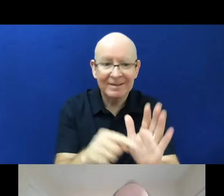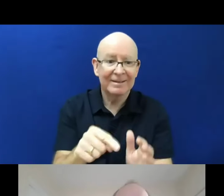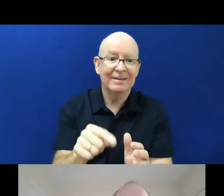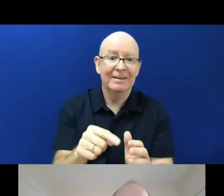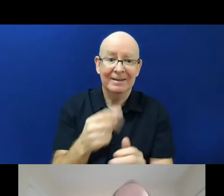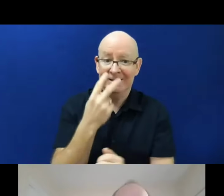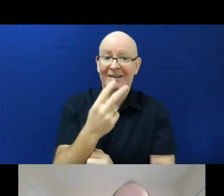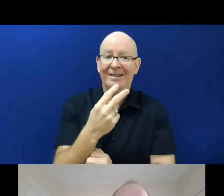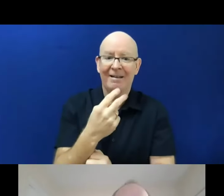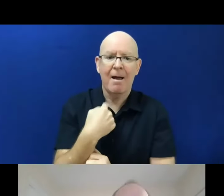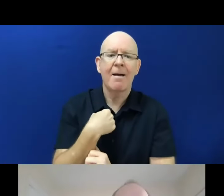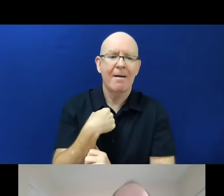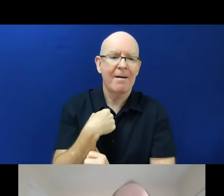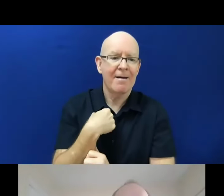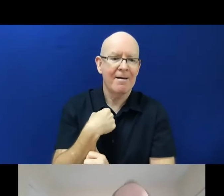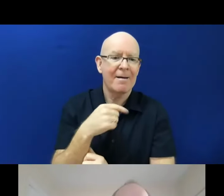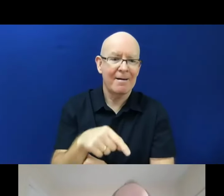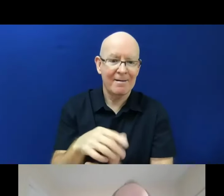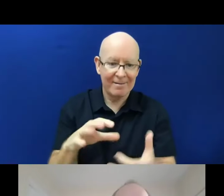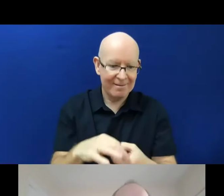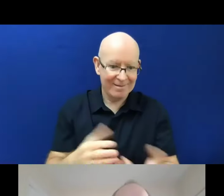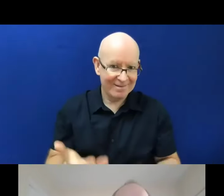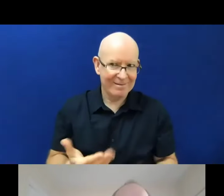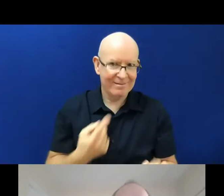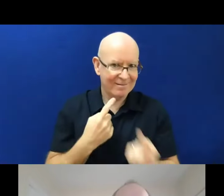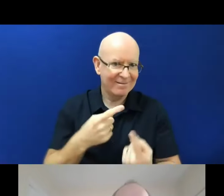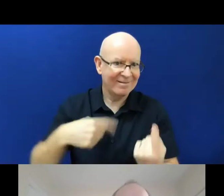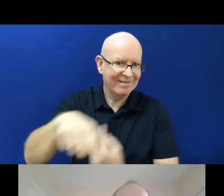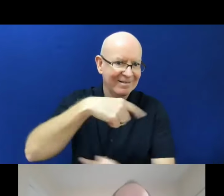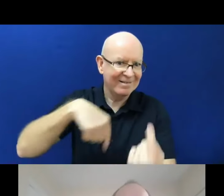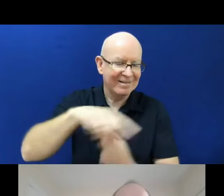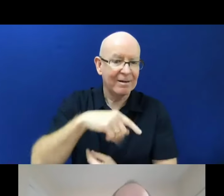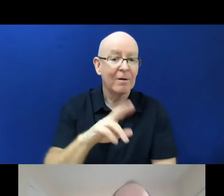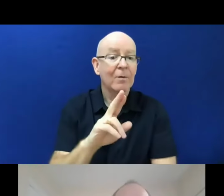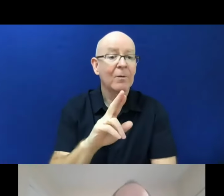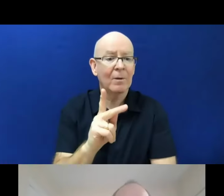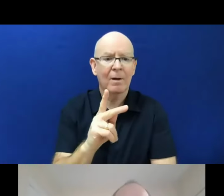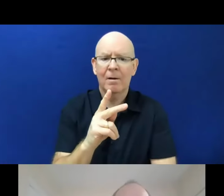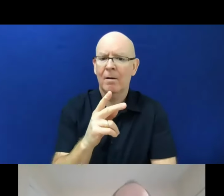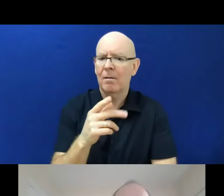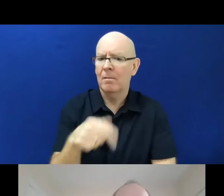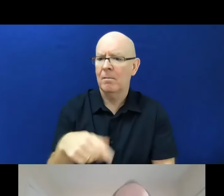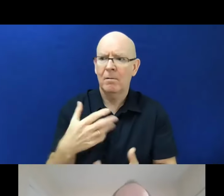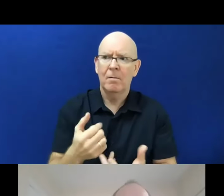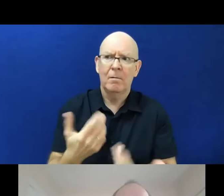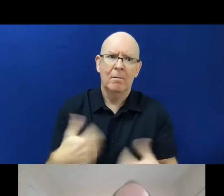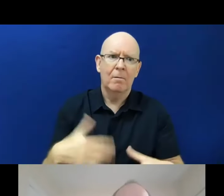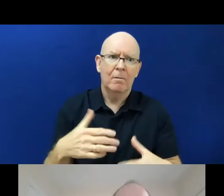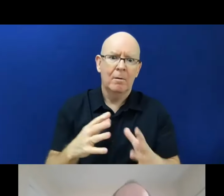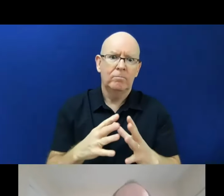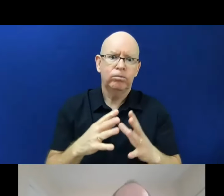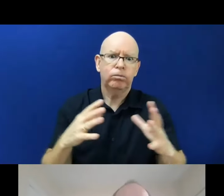However, those data are not fit for purpose when you want to have a more comprehensive